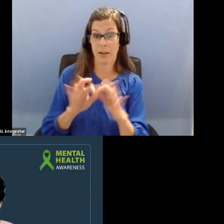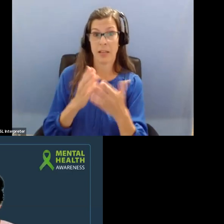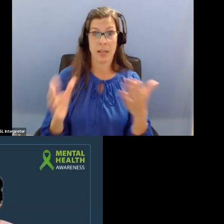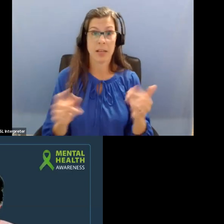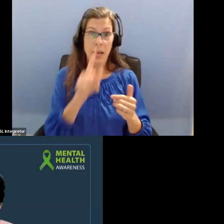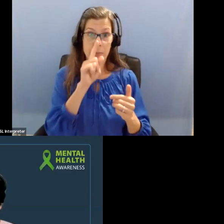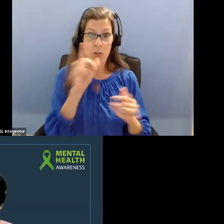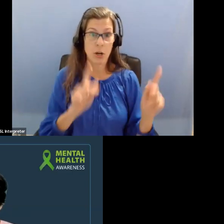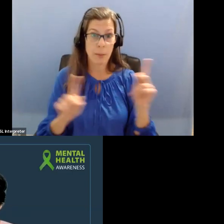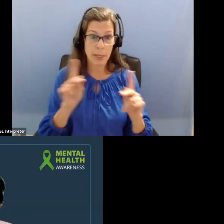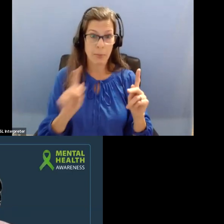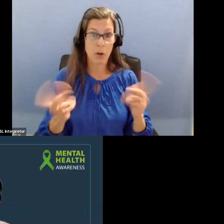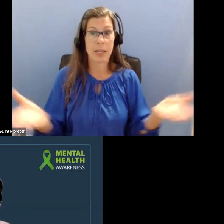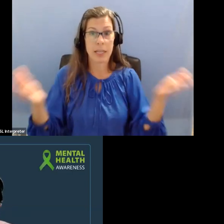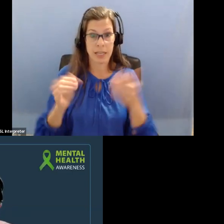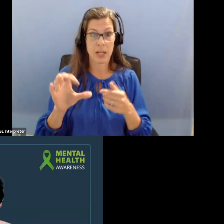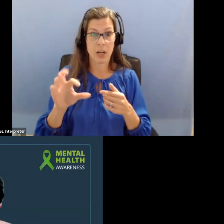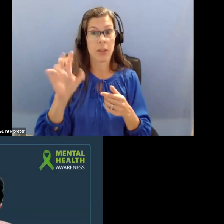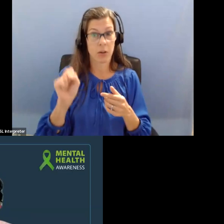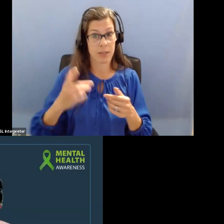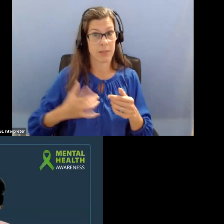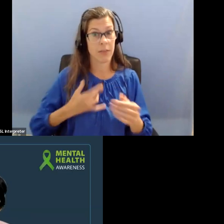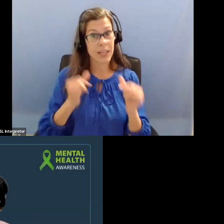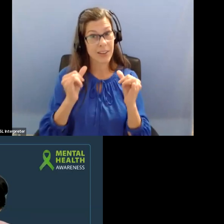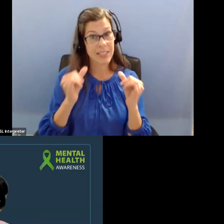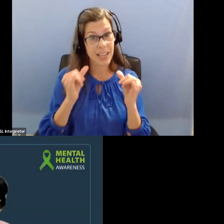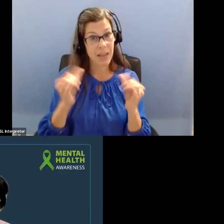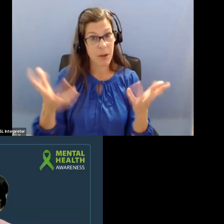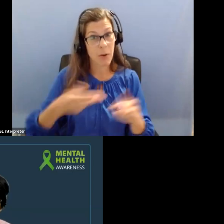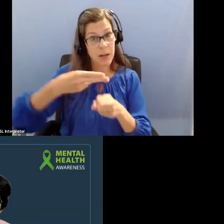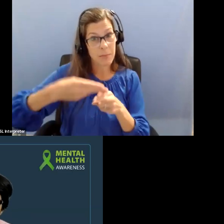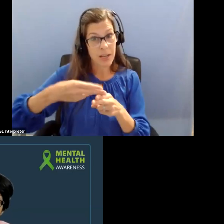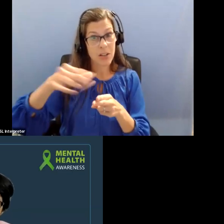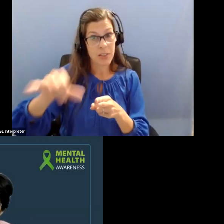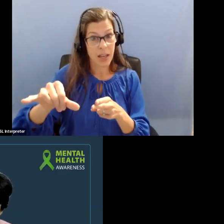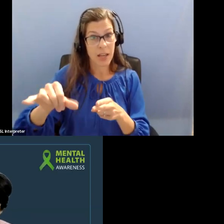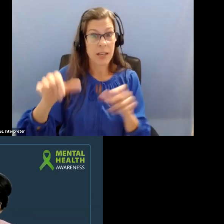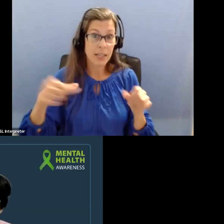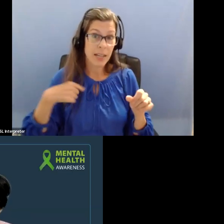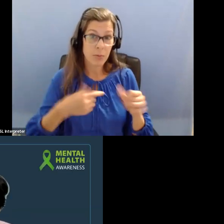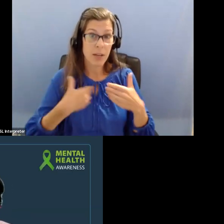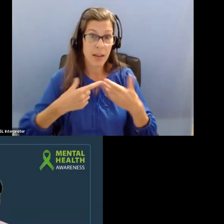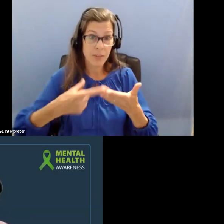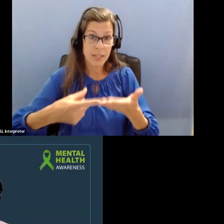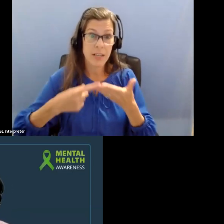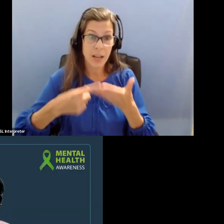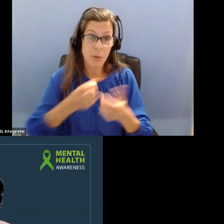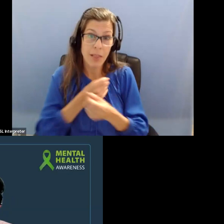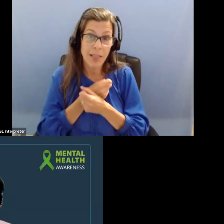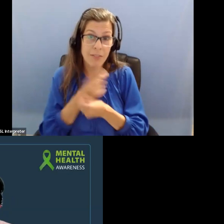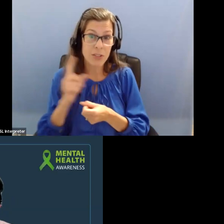CRIS who are feeling that way. And so I just wanted to bring it up and say, we can have a conversation. I'd love to hear other